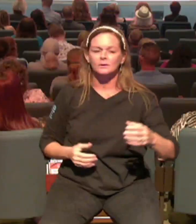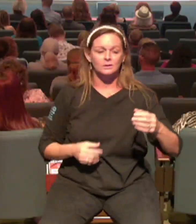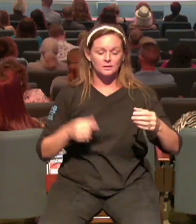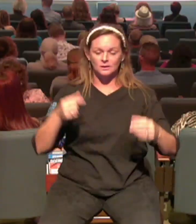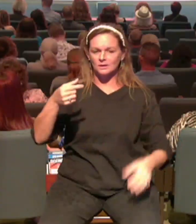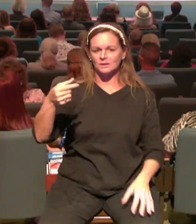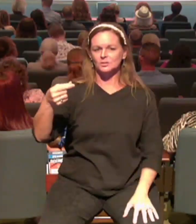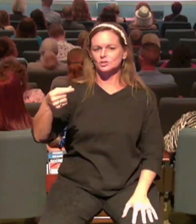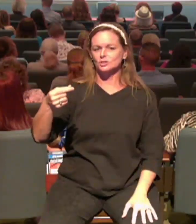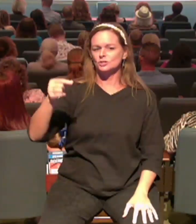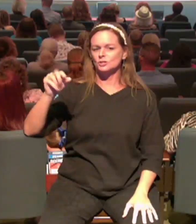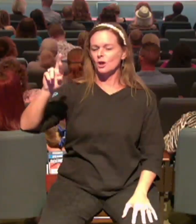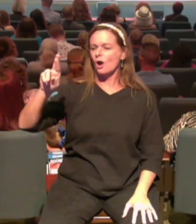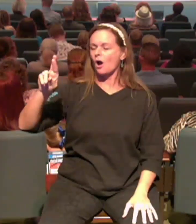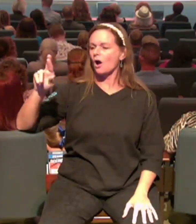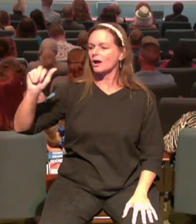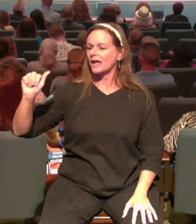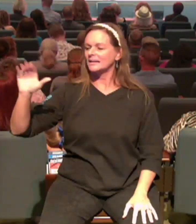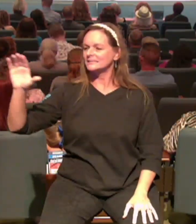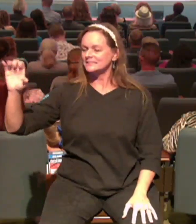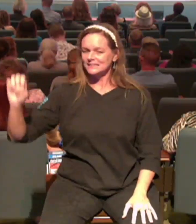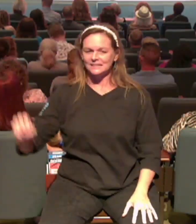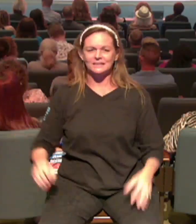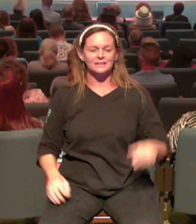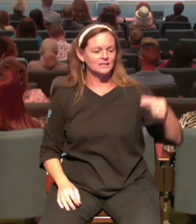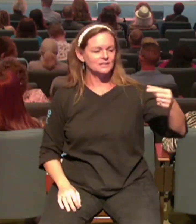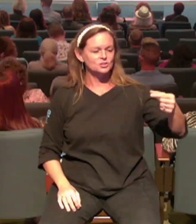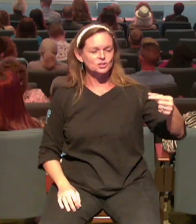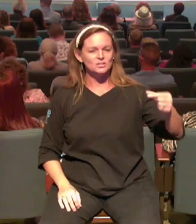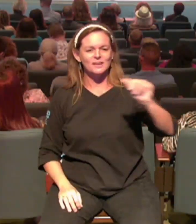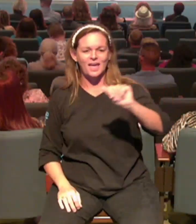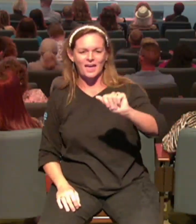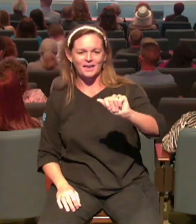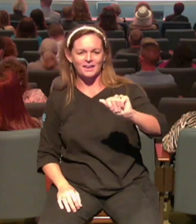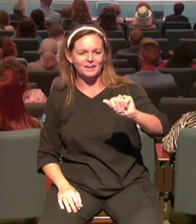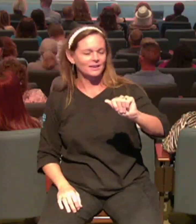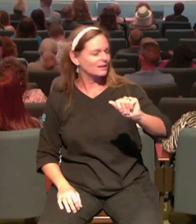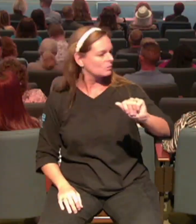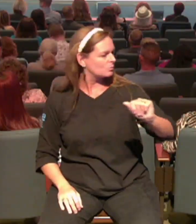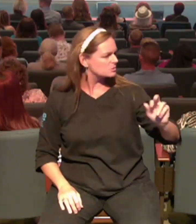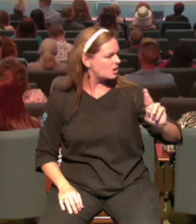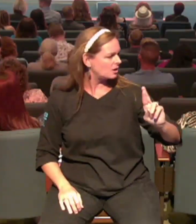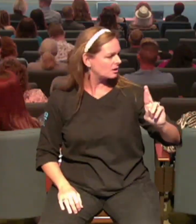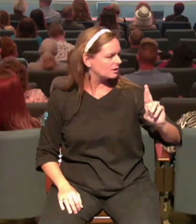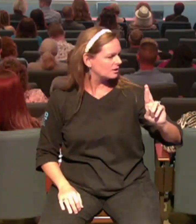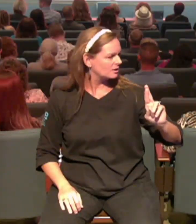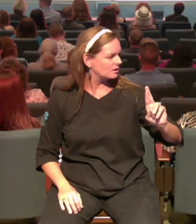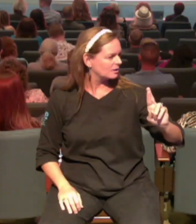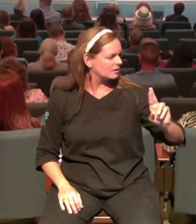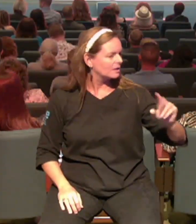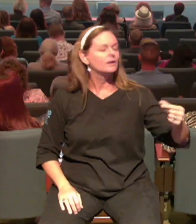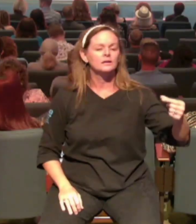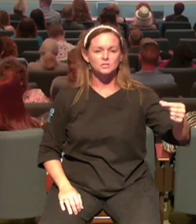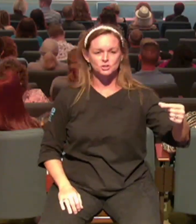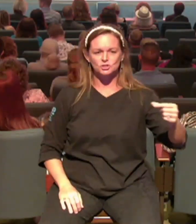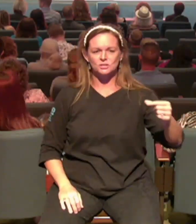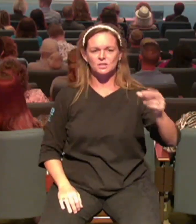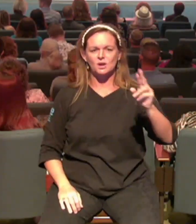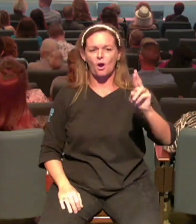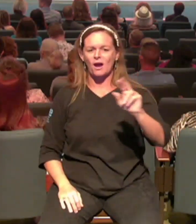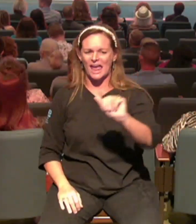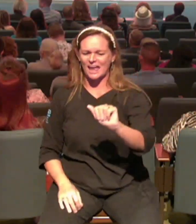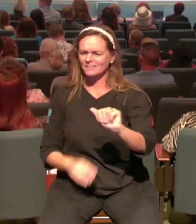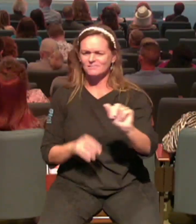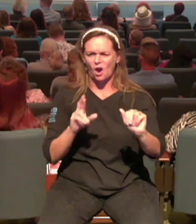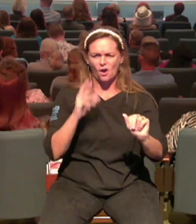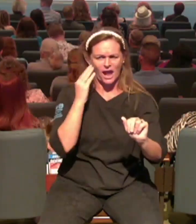everybody. All, it's available to all is what that A stands for. It's available to everybody. You look at Romans 10:13. I think I gave you this verse, Romans